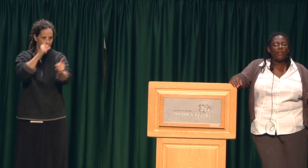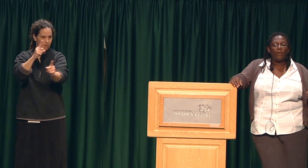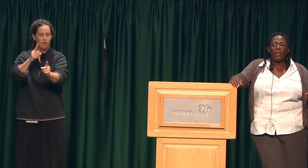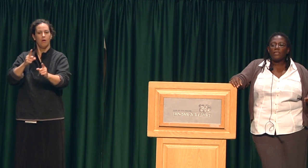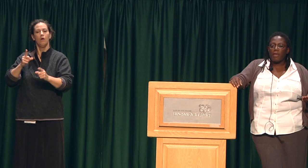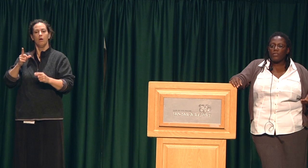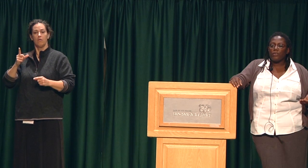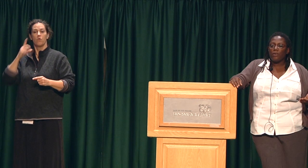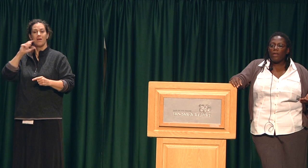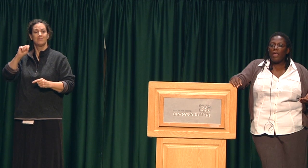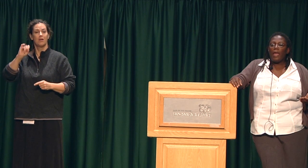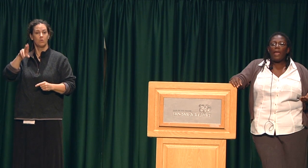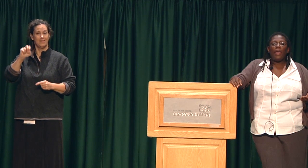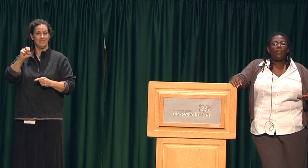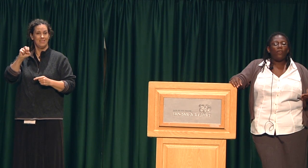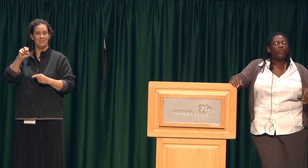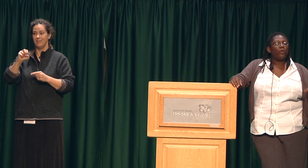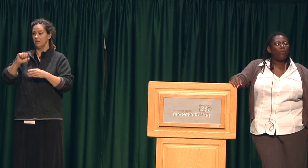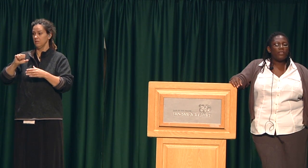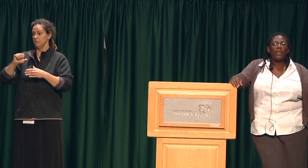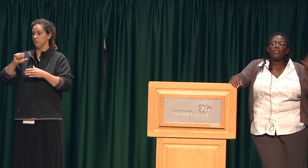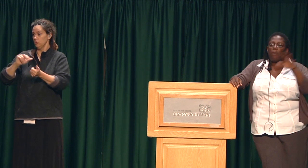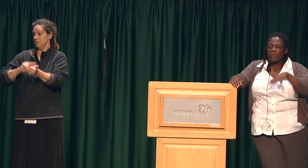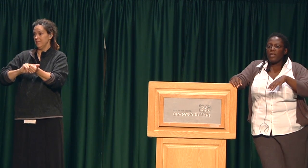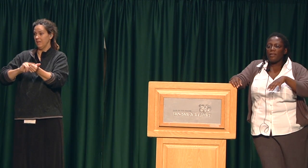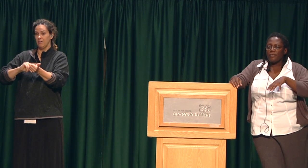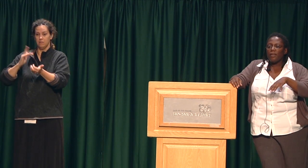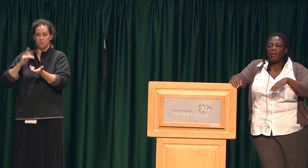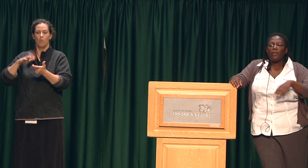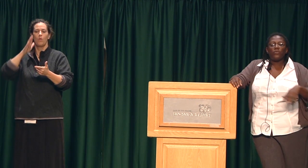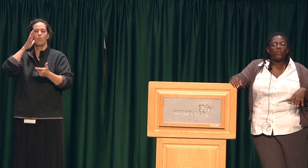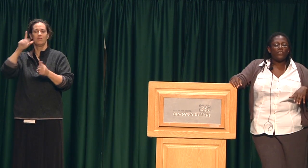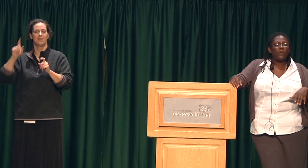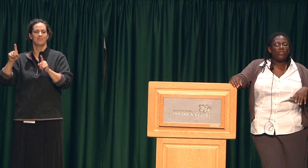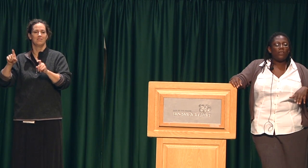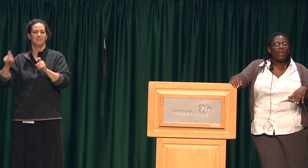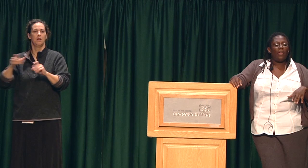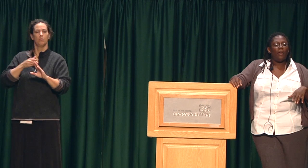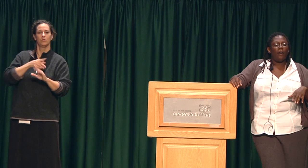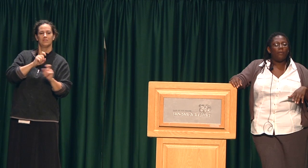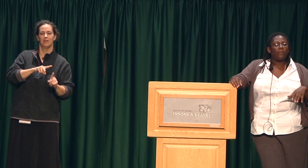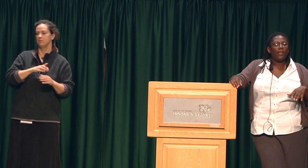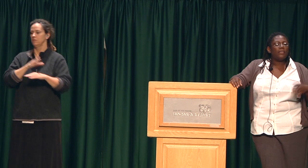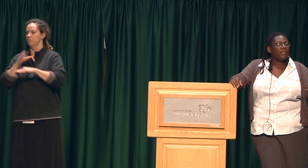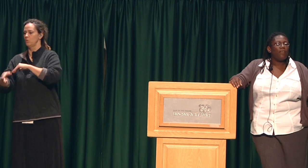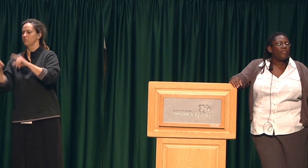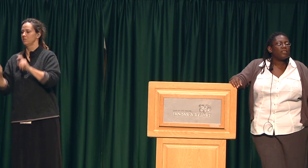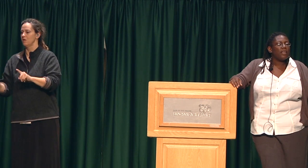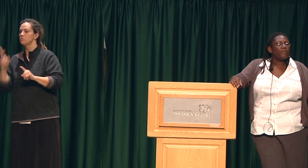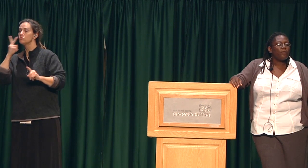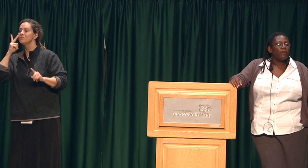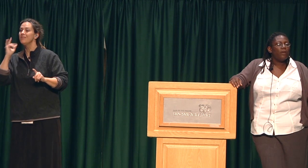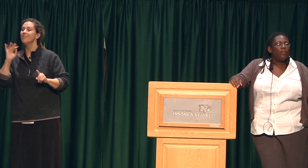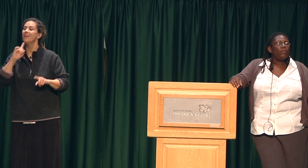at SIUE next semester. And, you know, do a pre-test and a post-test sort of situation. And see if